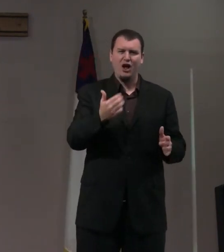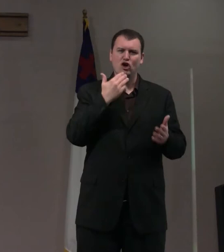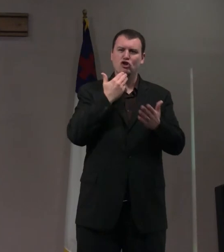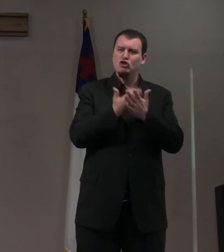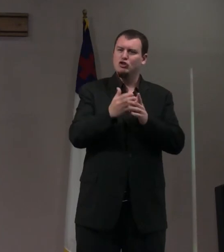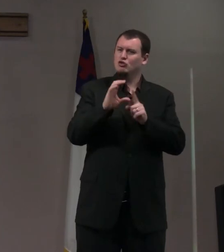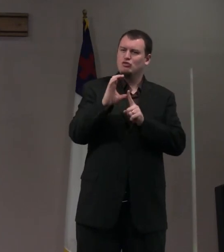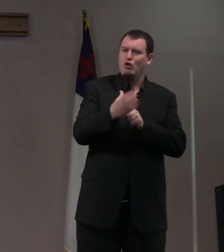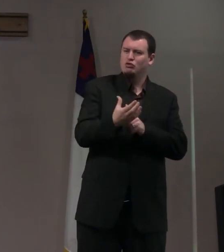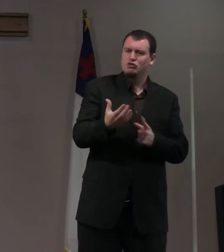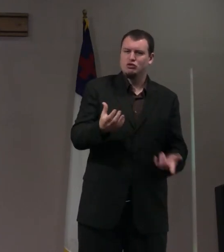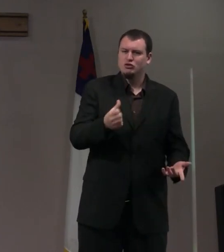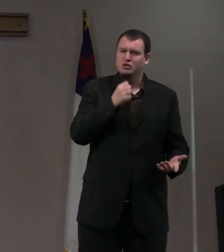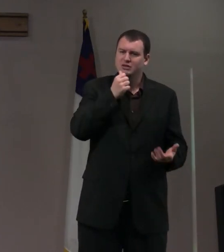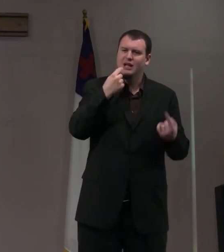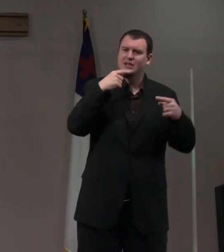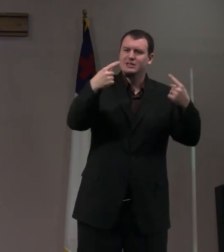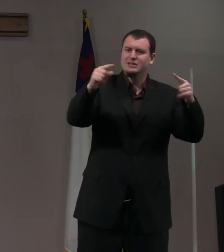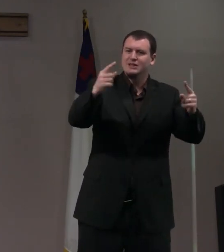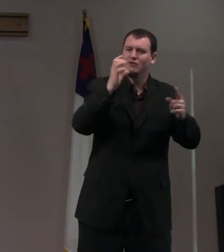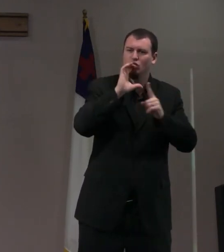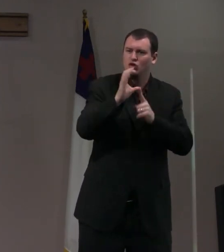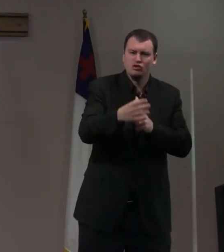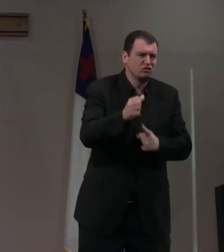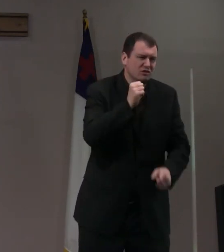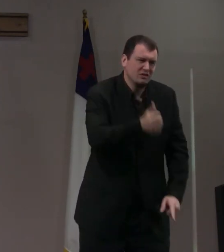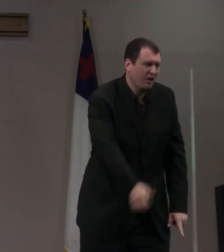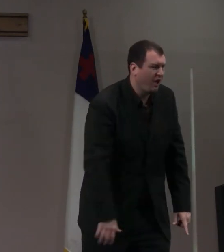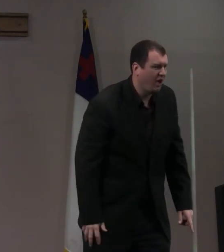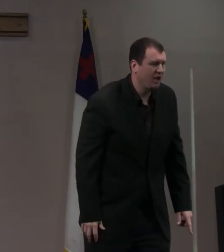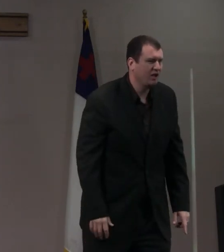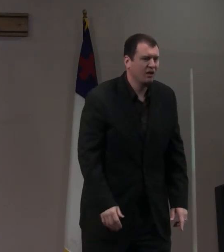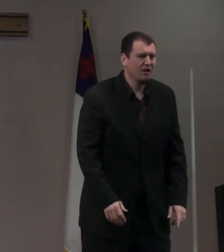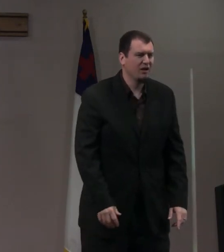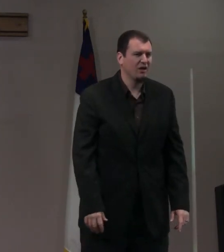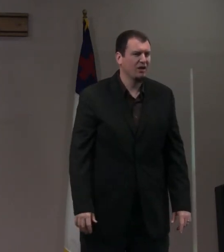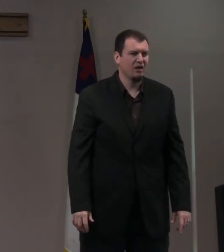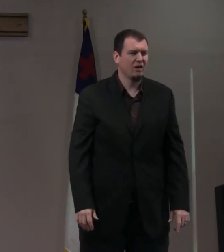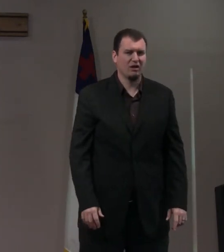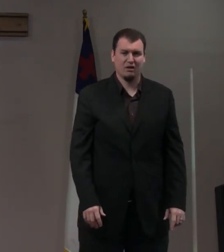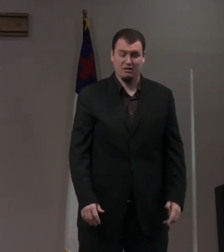that's not a good culture. It's not successful.